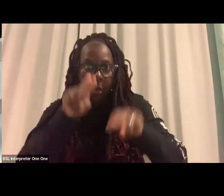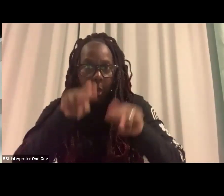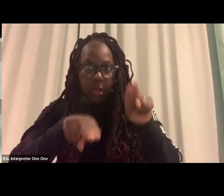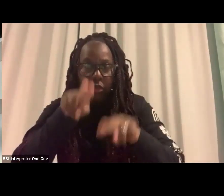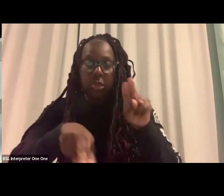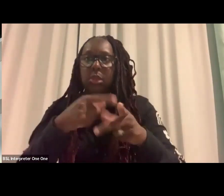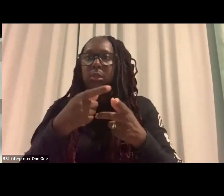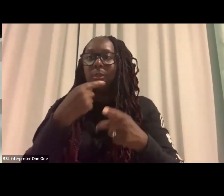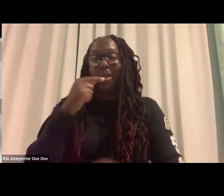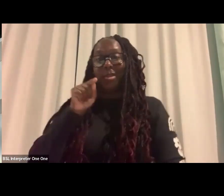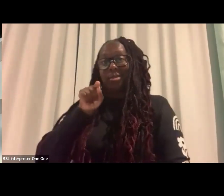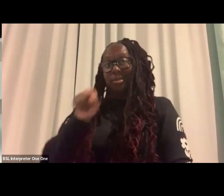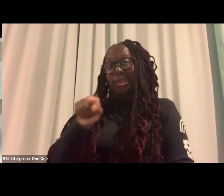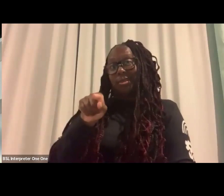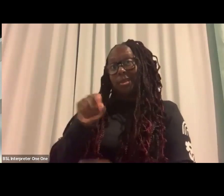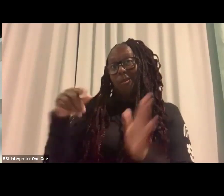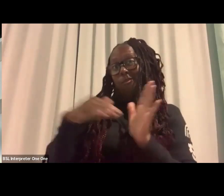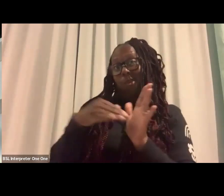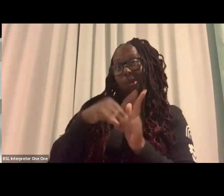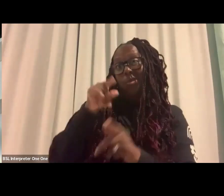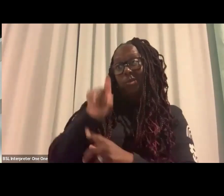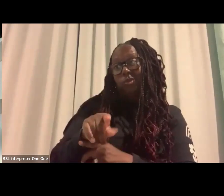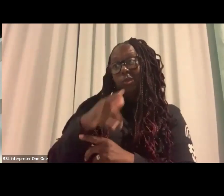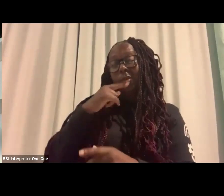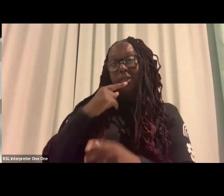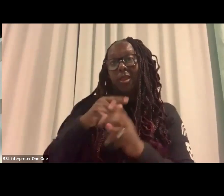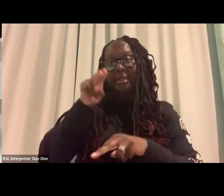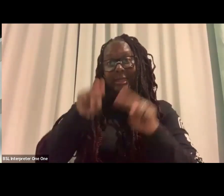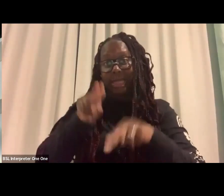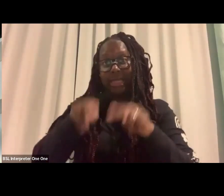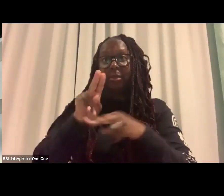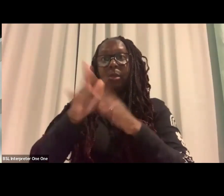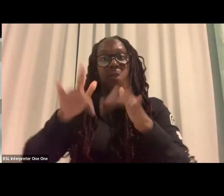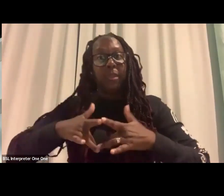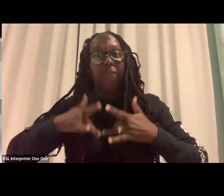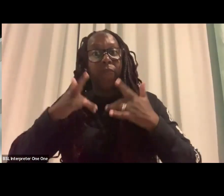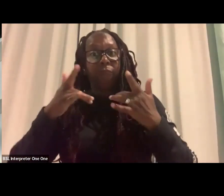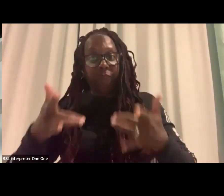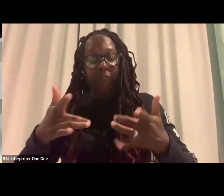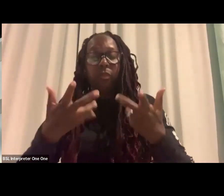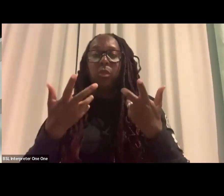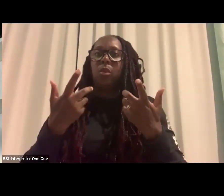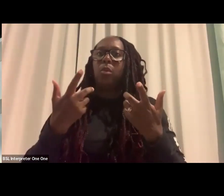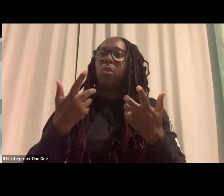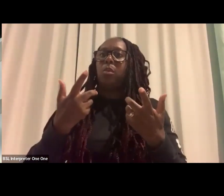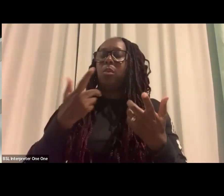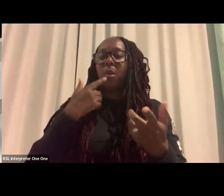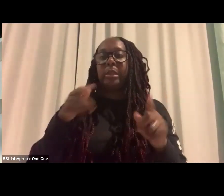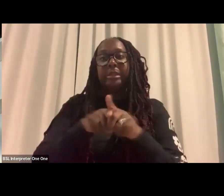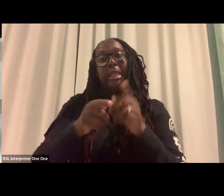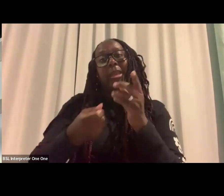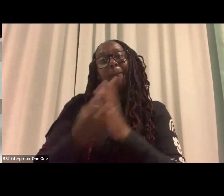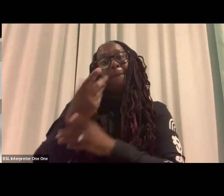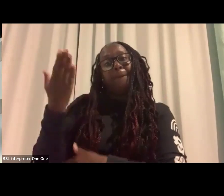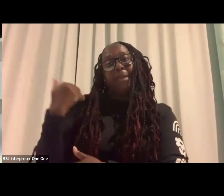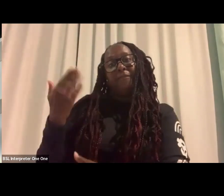But in this module, we zoom in on the policy impact assessments, the prospective ex-ante policy impact assessments that happen before a